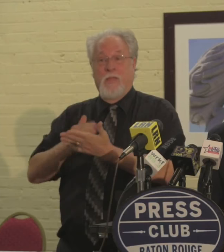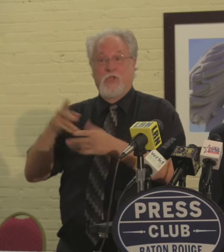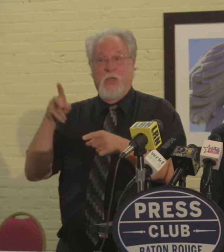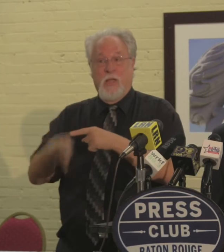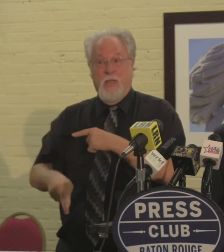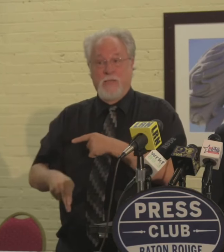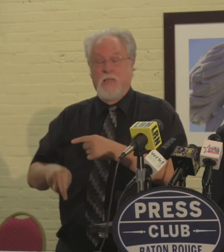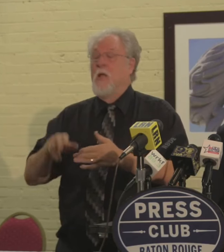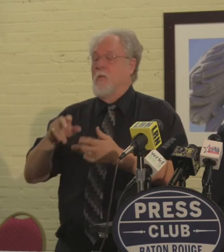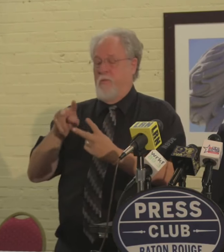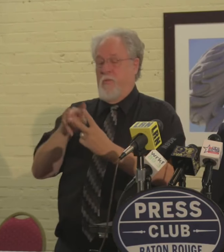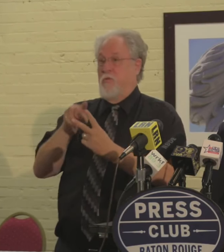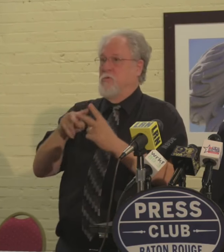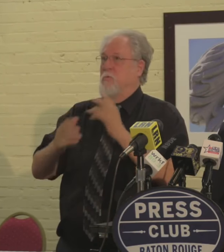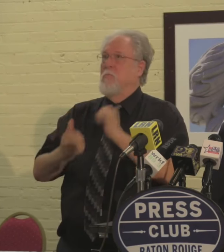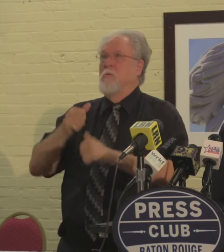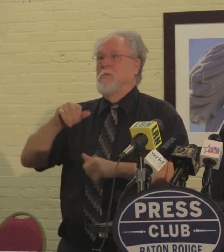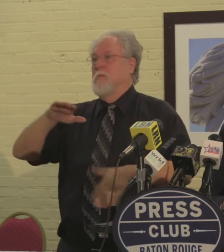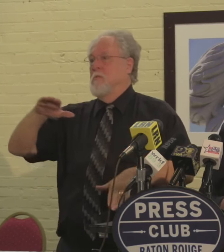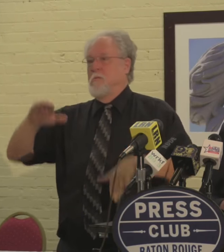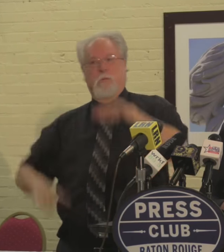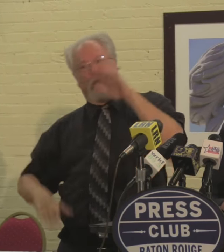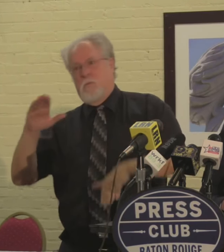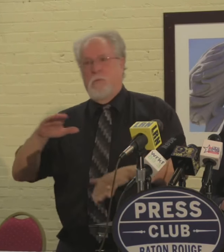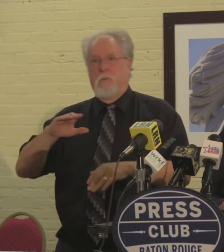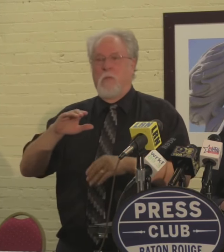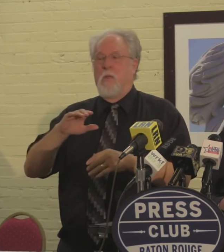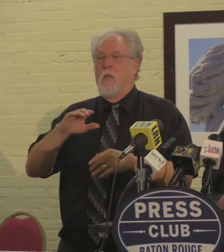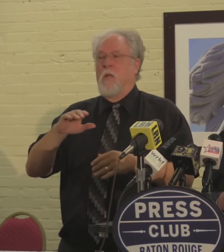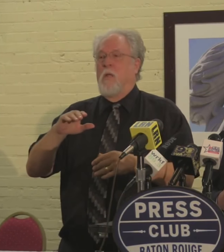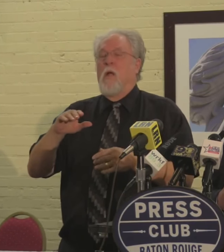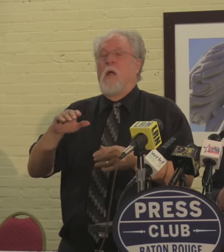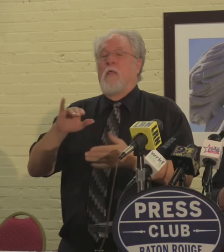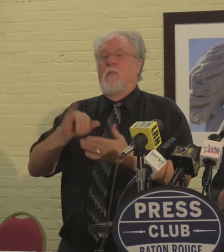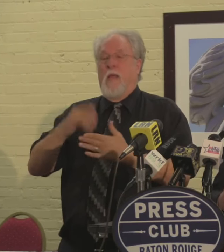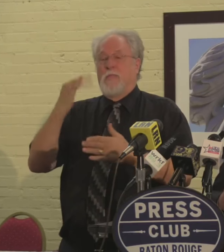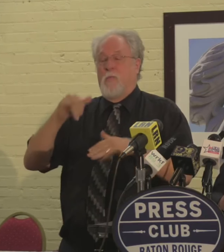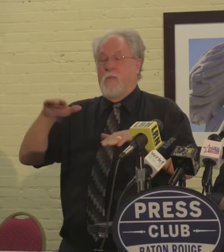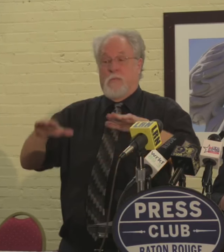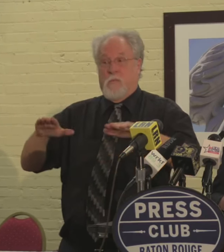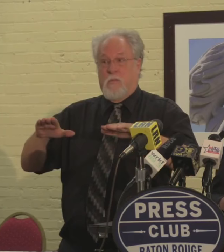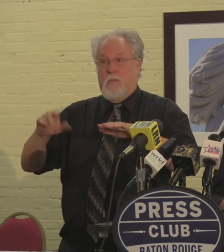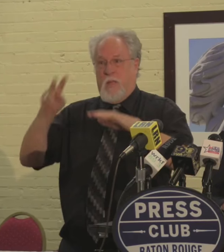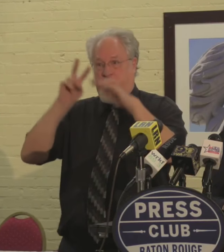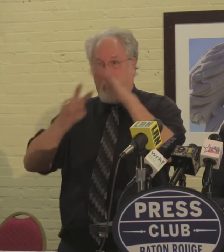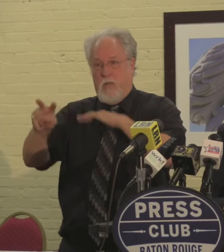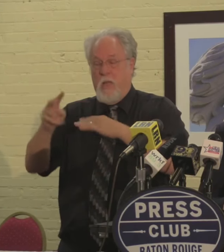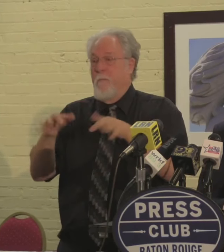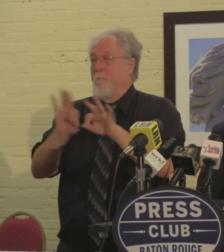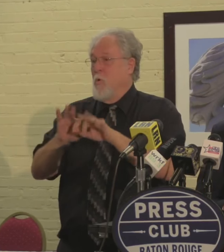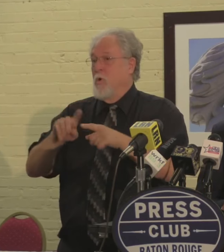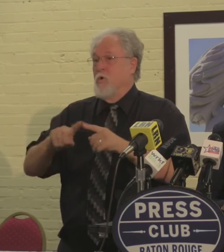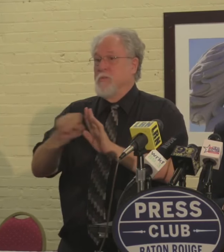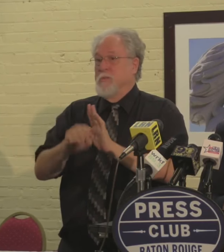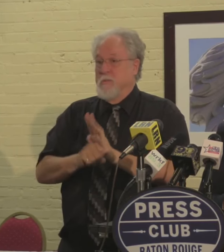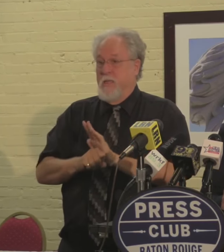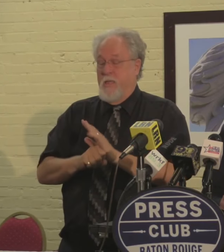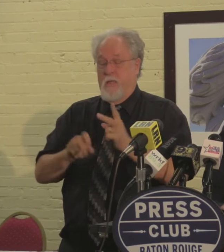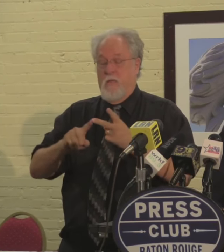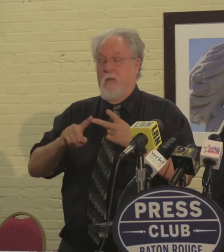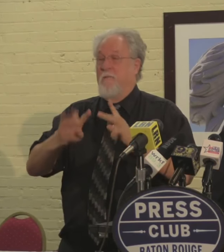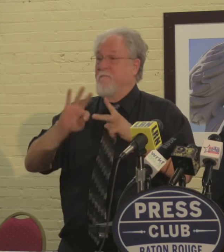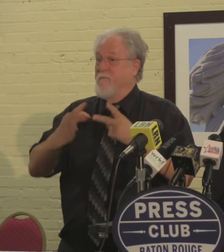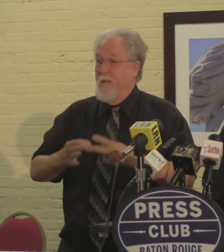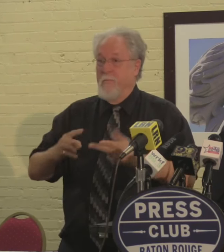most destabilizing of all. And that's why stability and predictability are as important to the state as they are for families